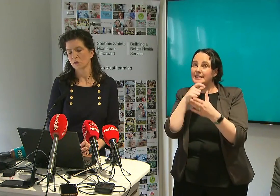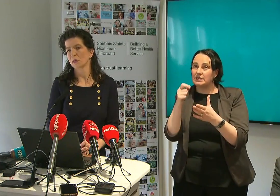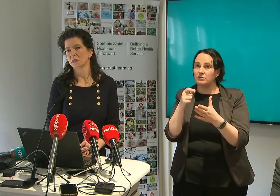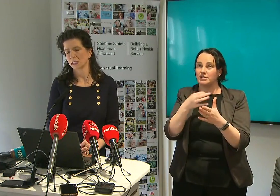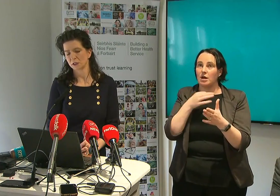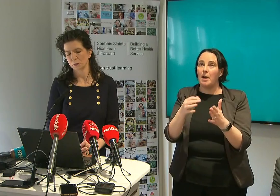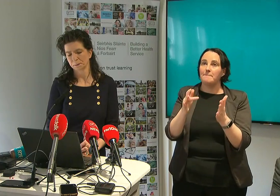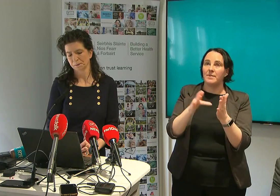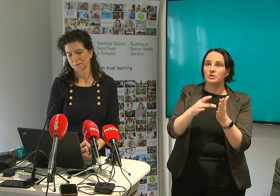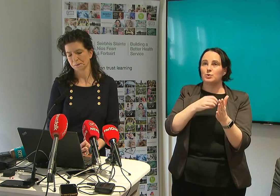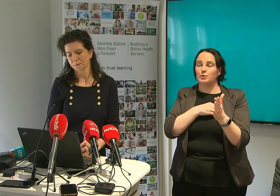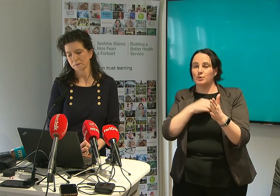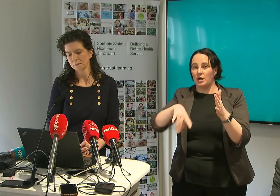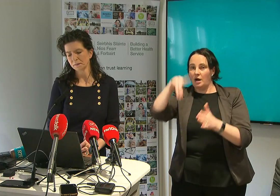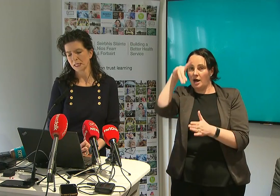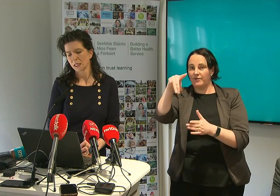high throughout the EU.